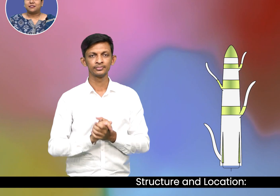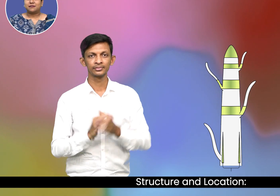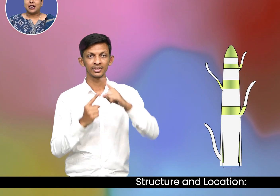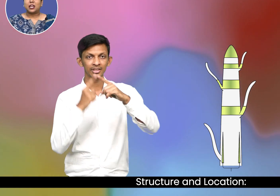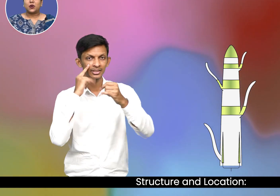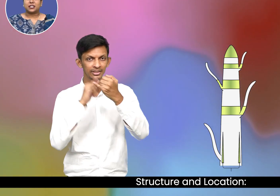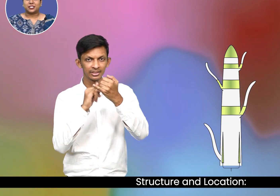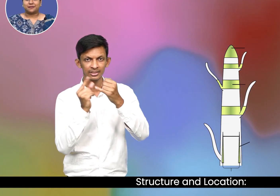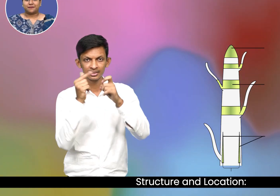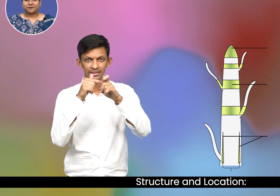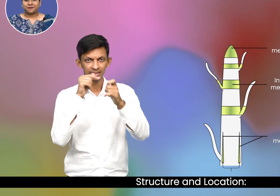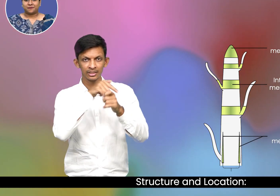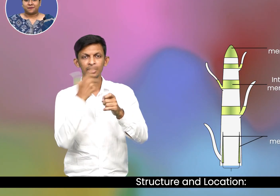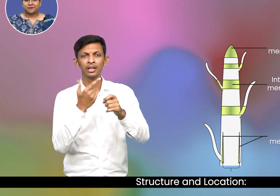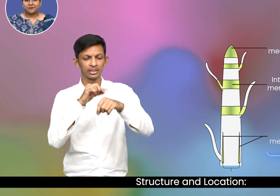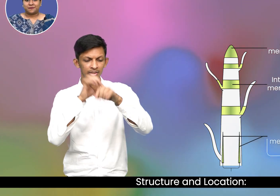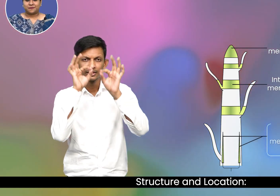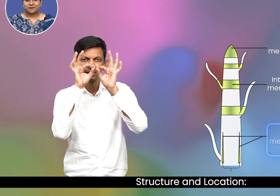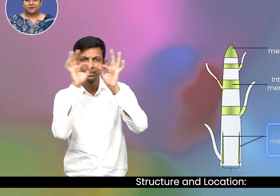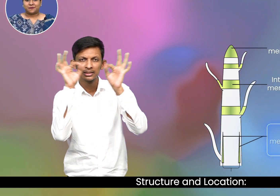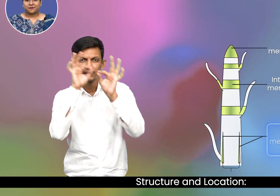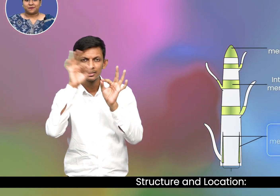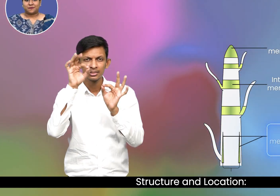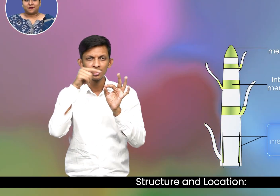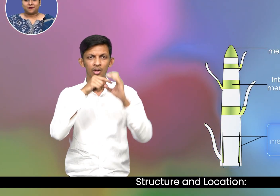Structure and location.